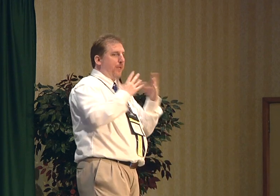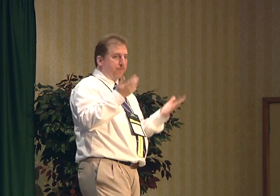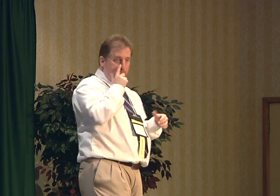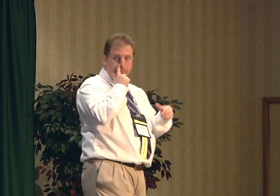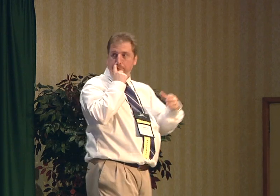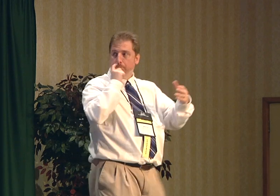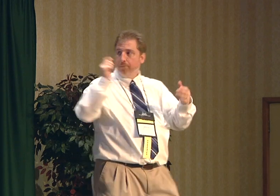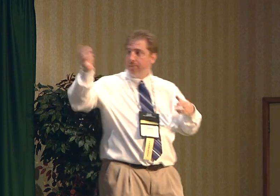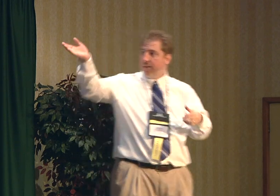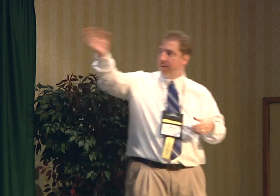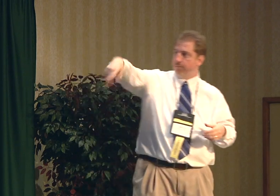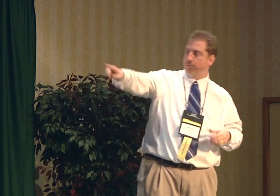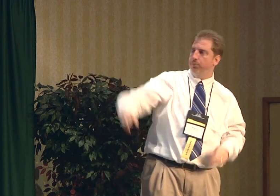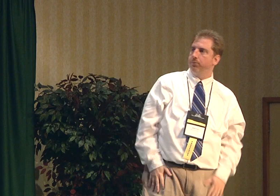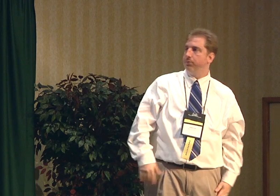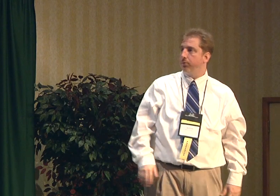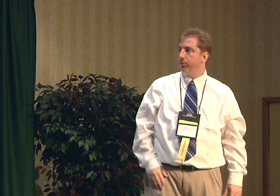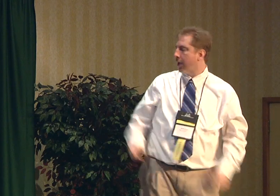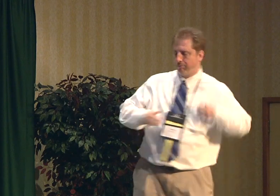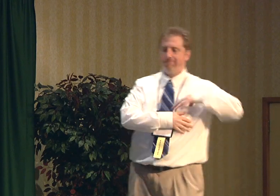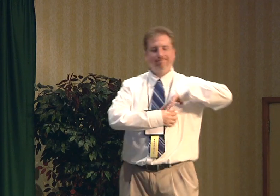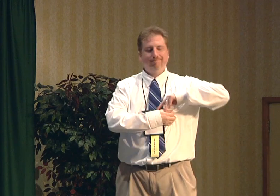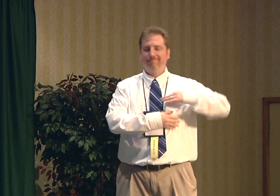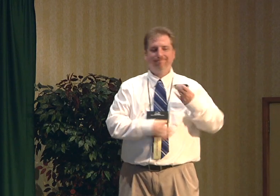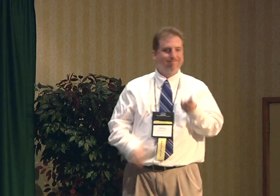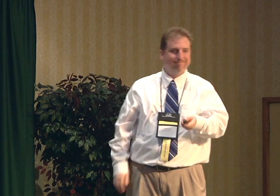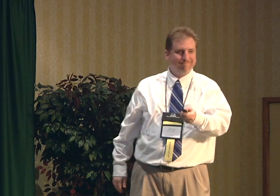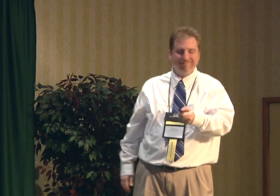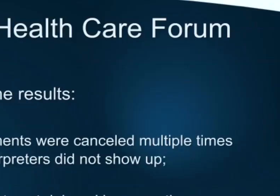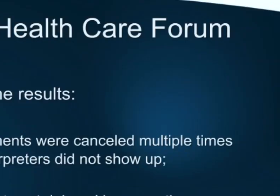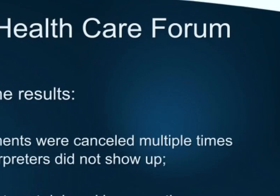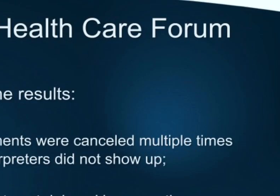was not acting professionally.